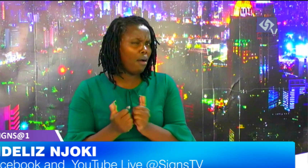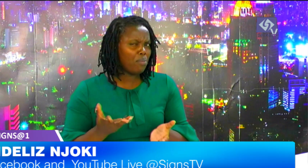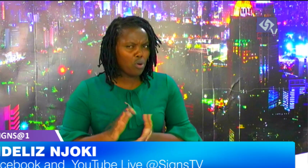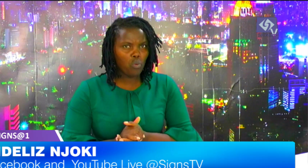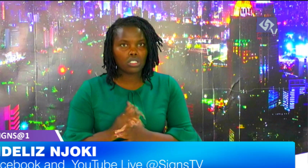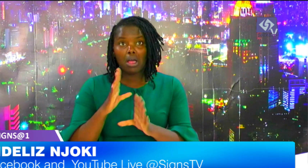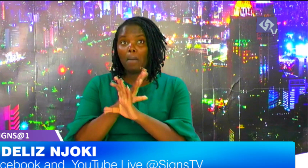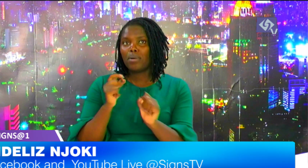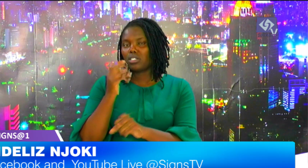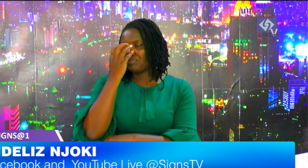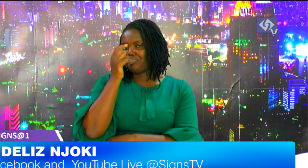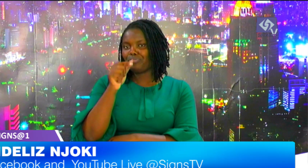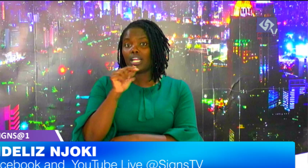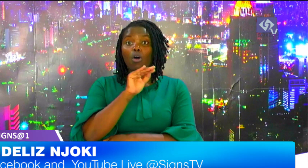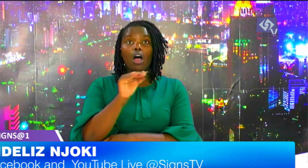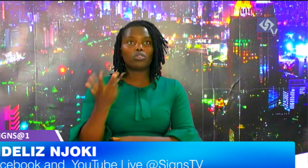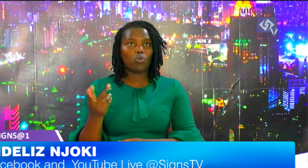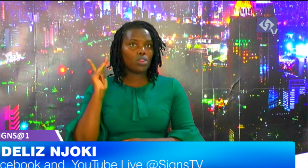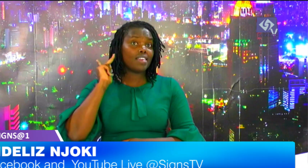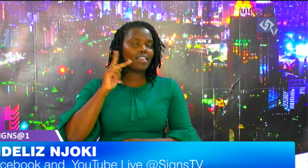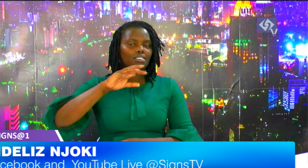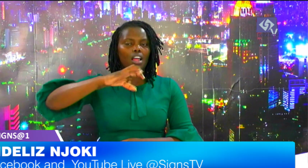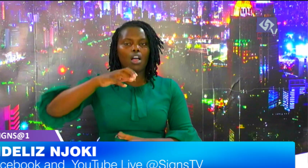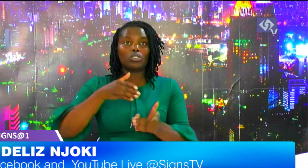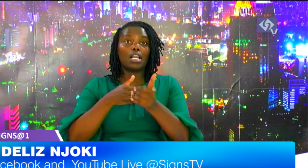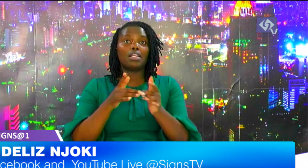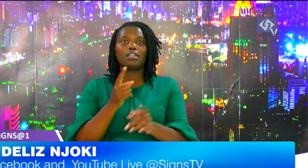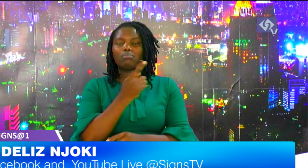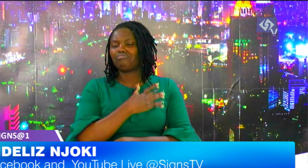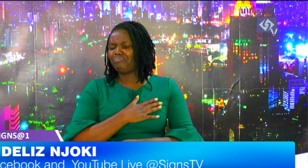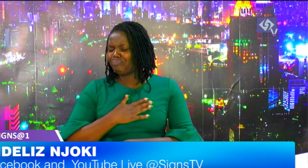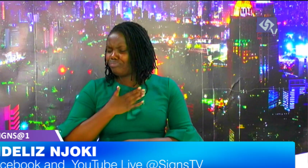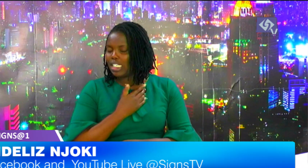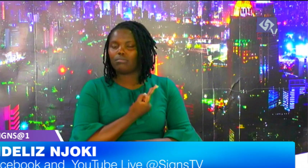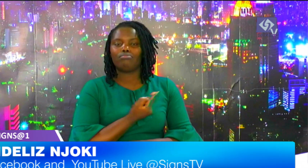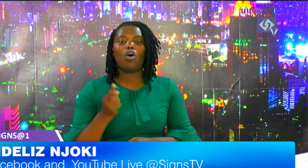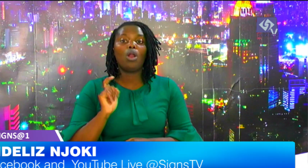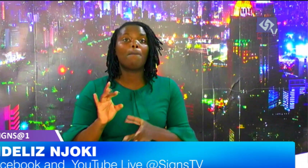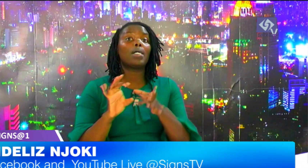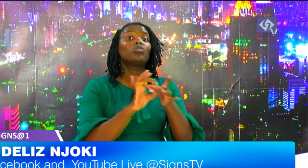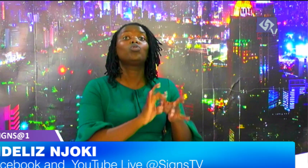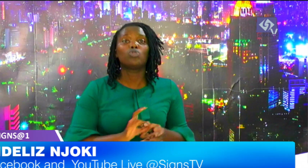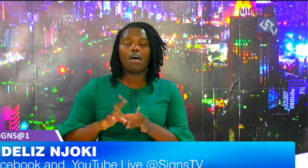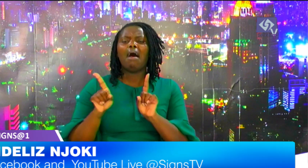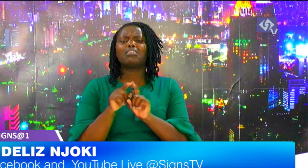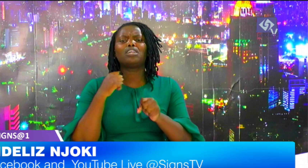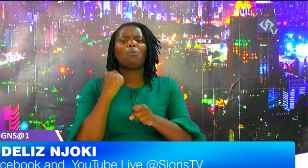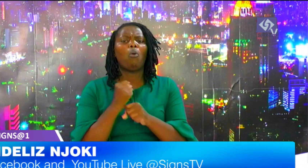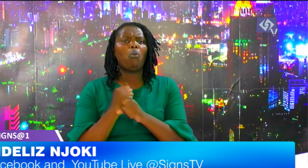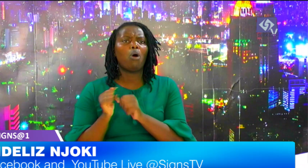two presidents. On to our next news item. President William Ruto has called on Kisii County leaders